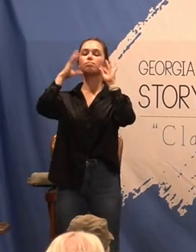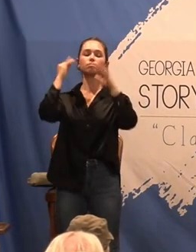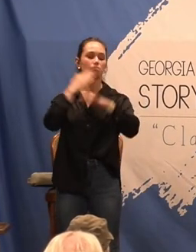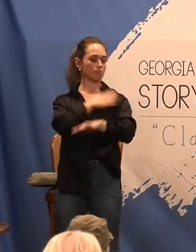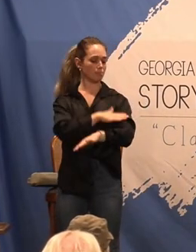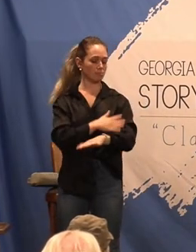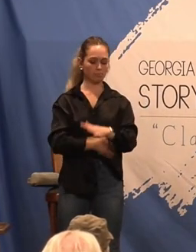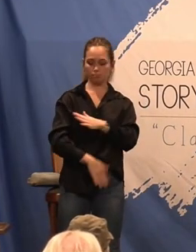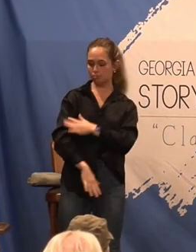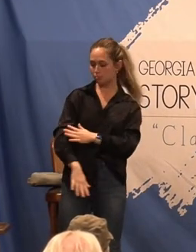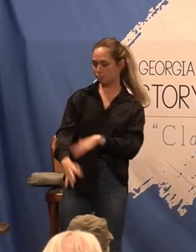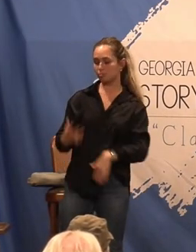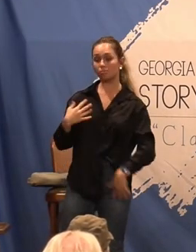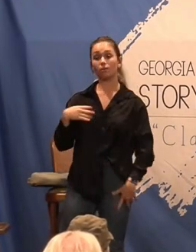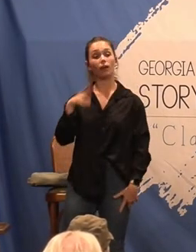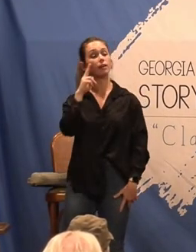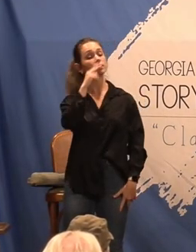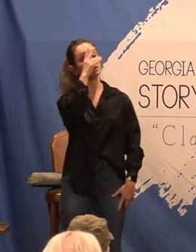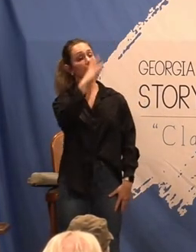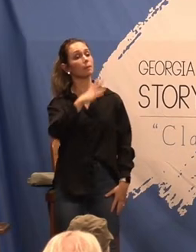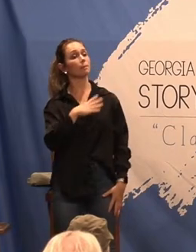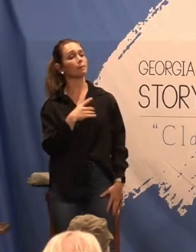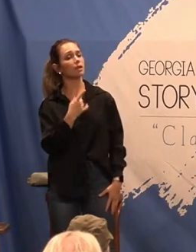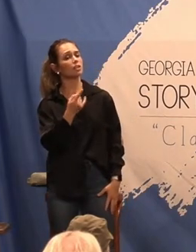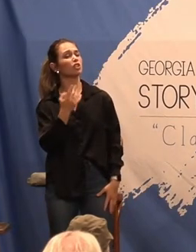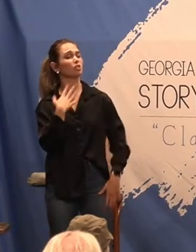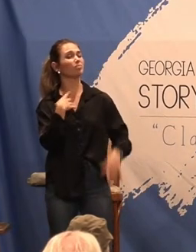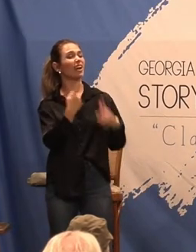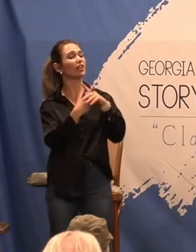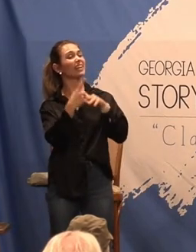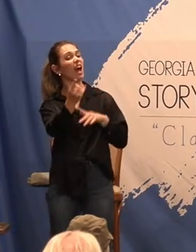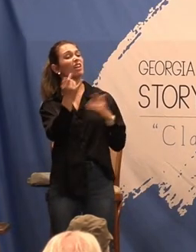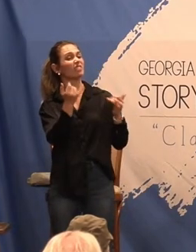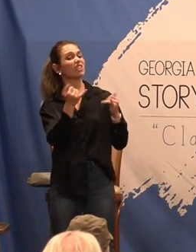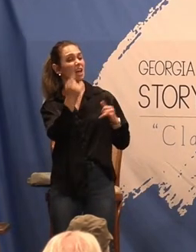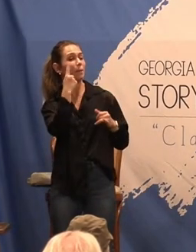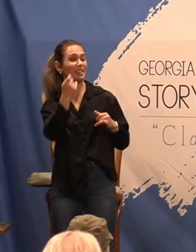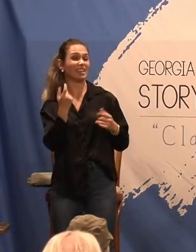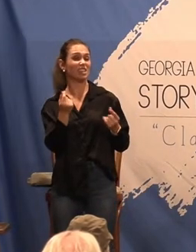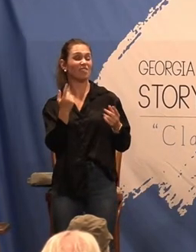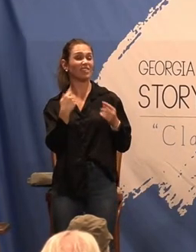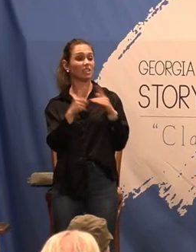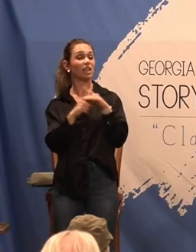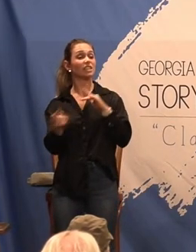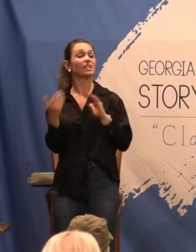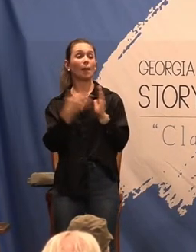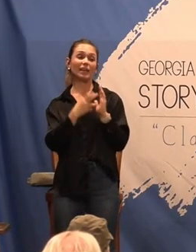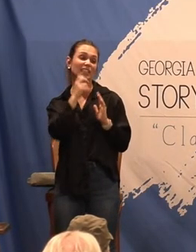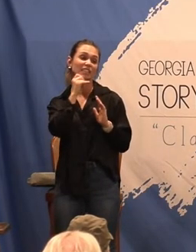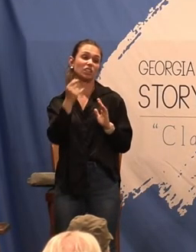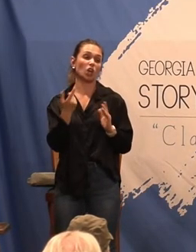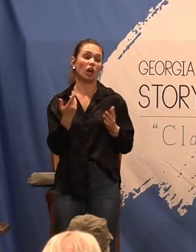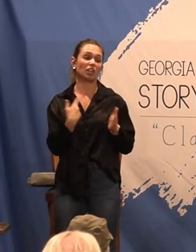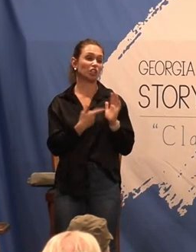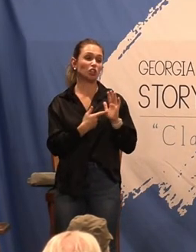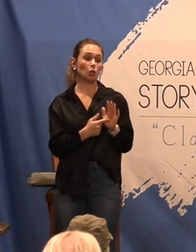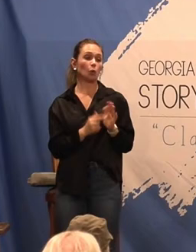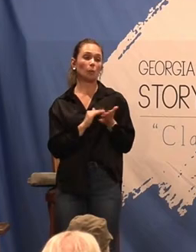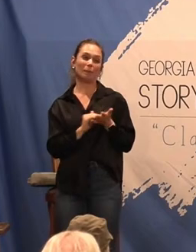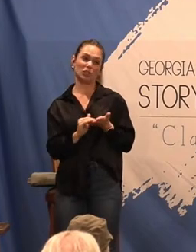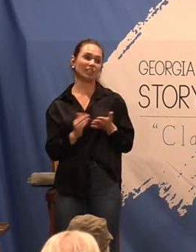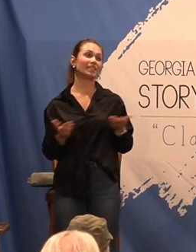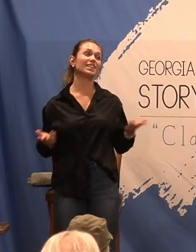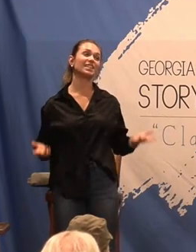dusted himself off. He looked at the man. He said, sir, you better get out of here right now, because if he does escape again, he's not going to show you